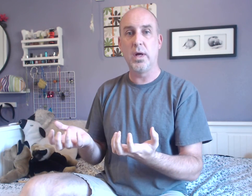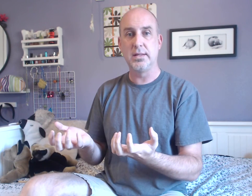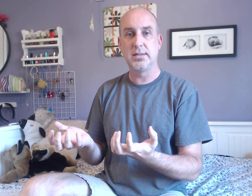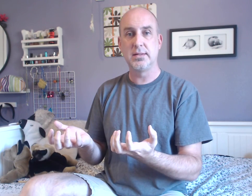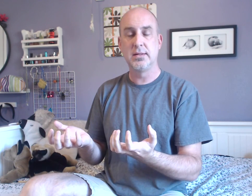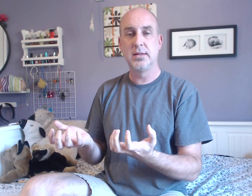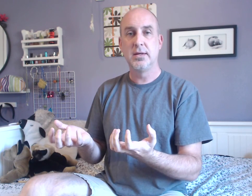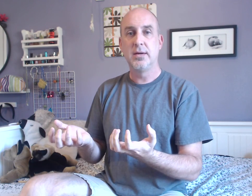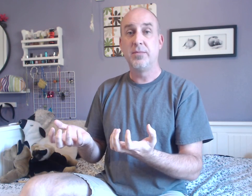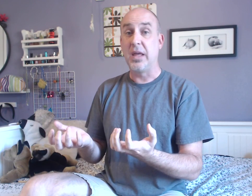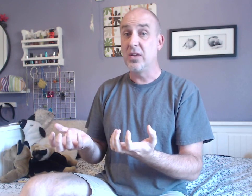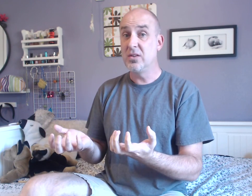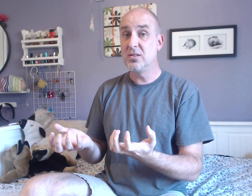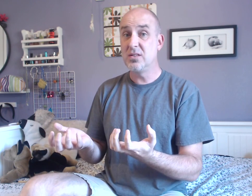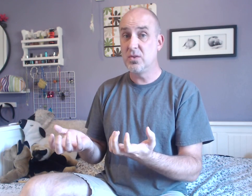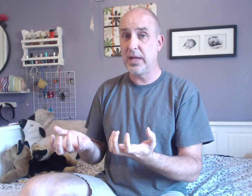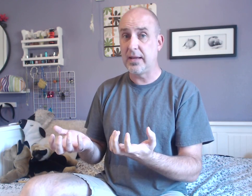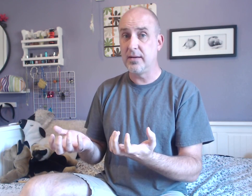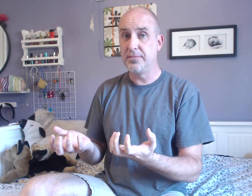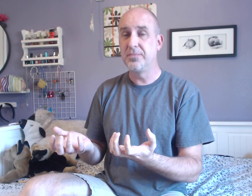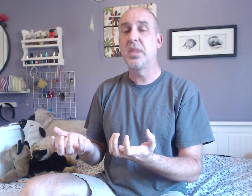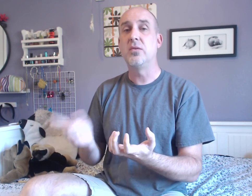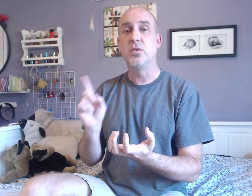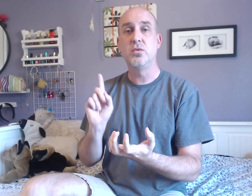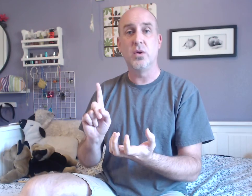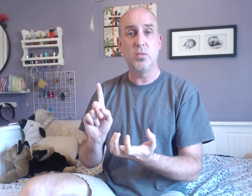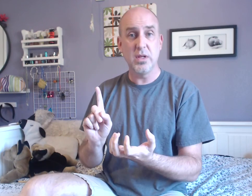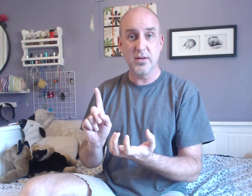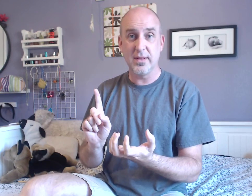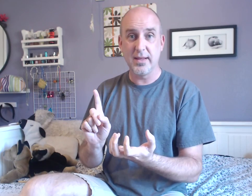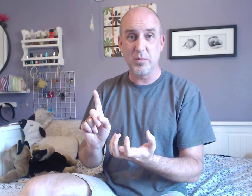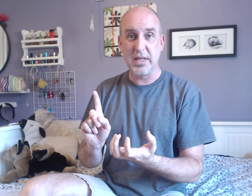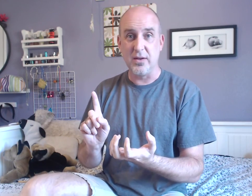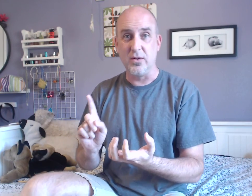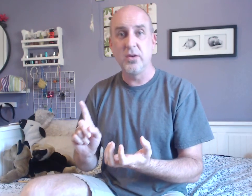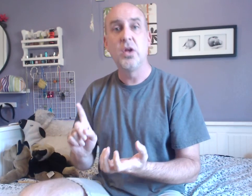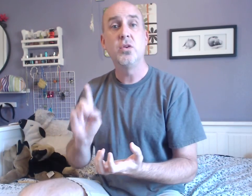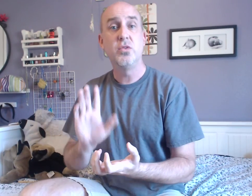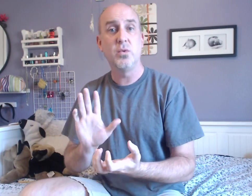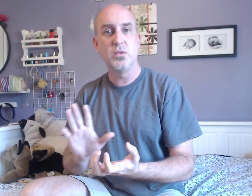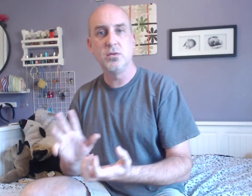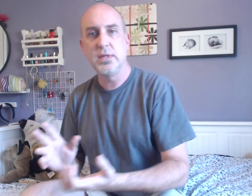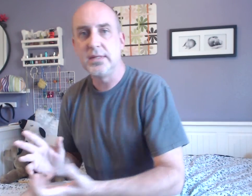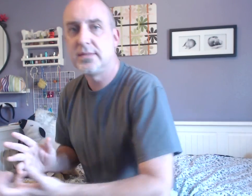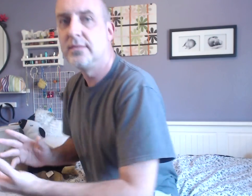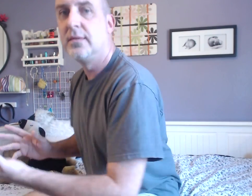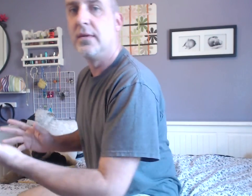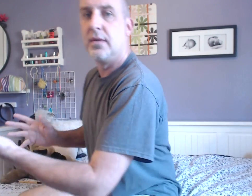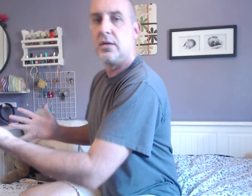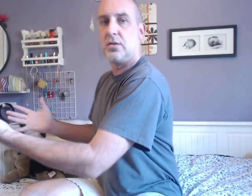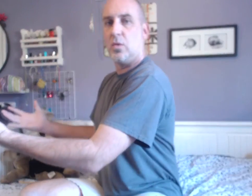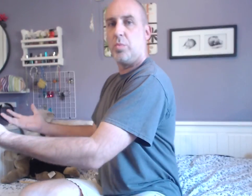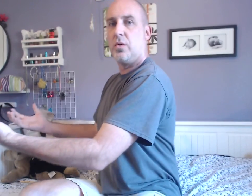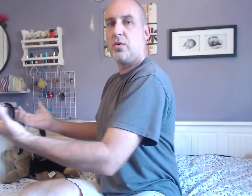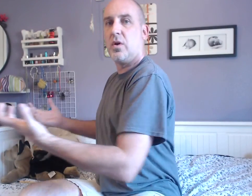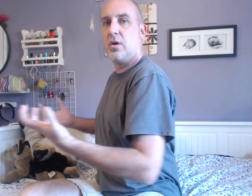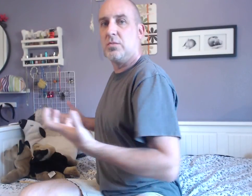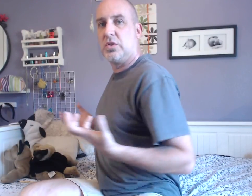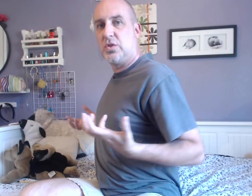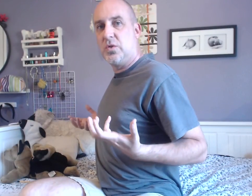want. Now here's the trick. If you don't want to look like a beginner, don't do this. Don't pull your arms too